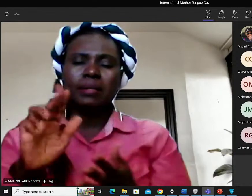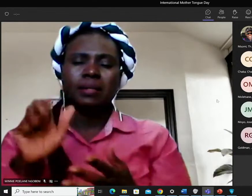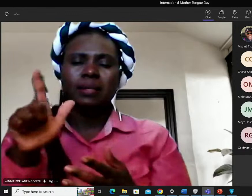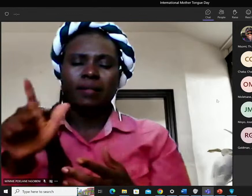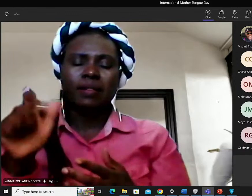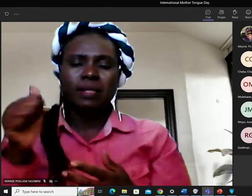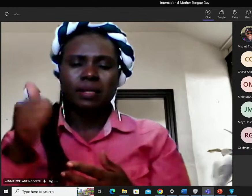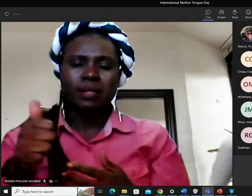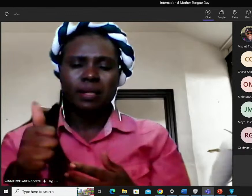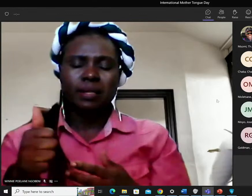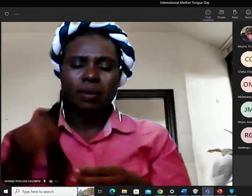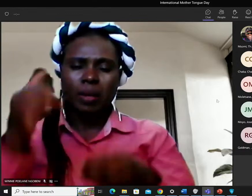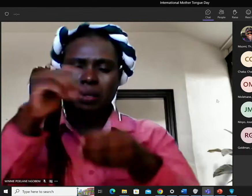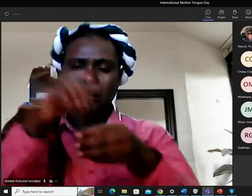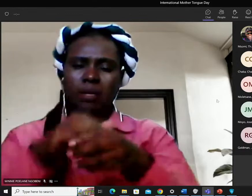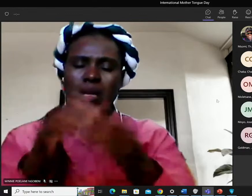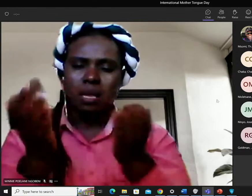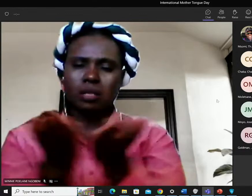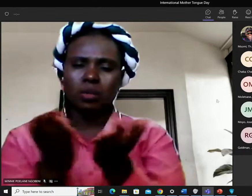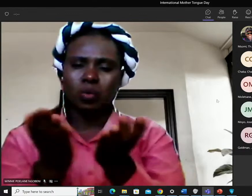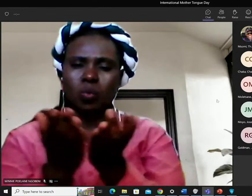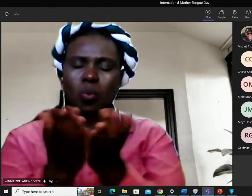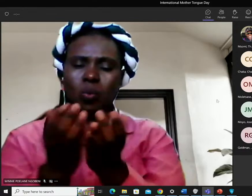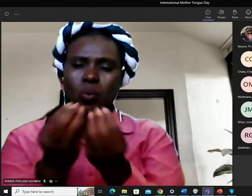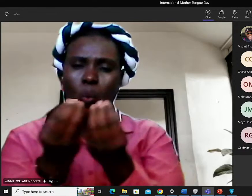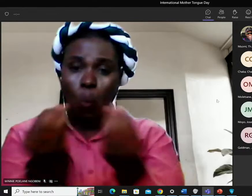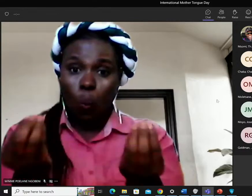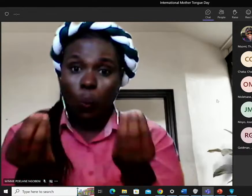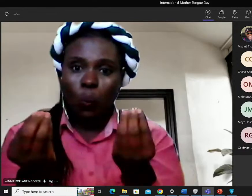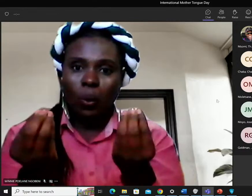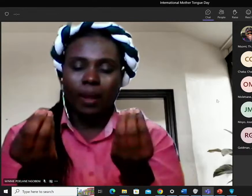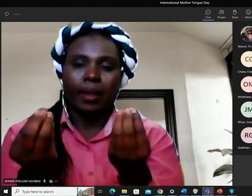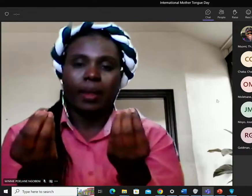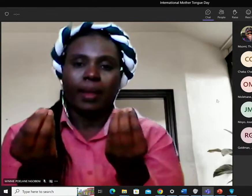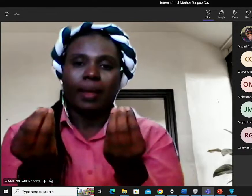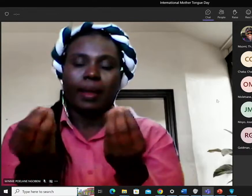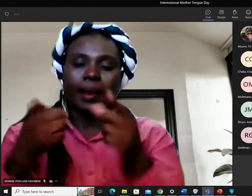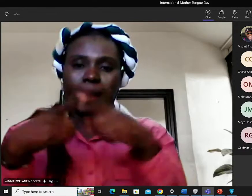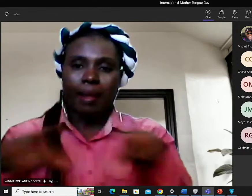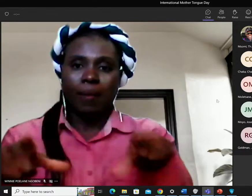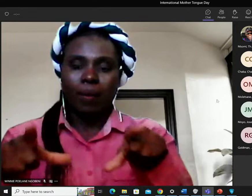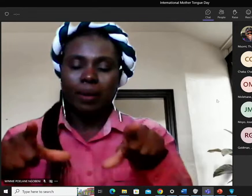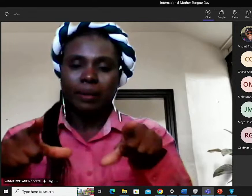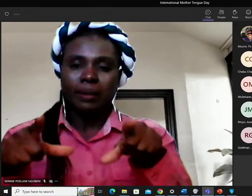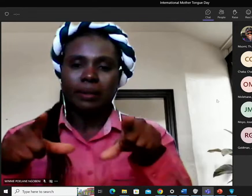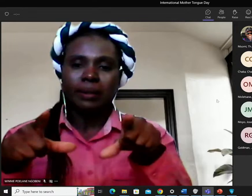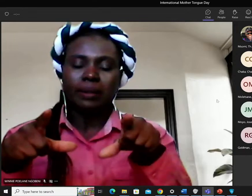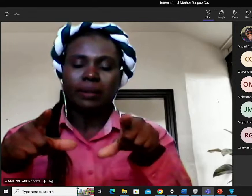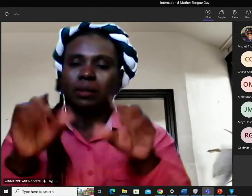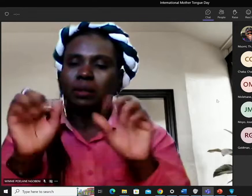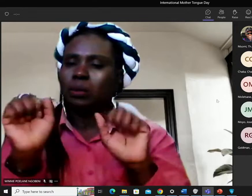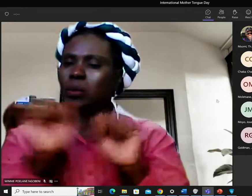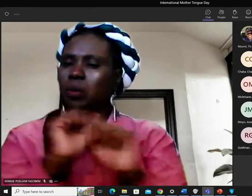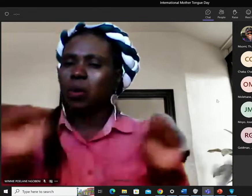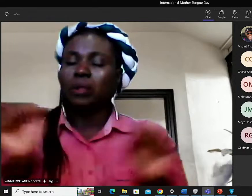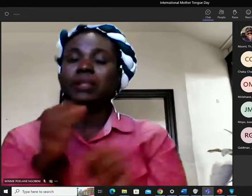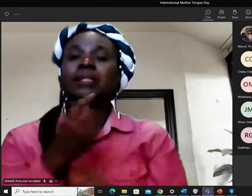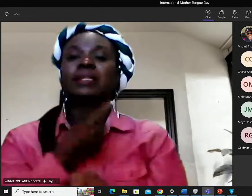school. Children whose primary language was not English in the U.S. bilingual education